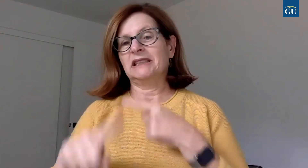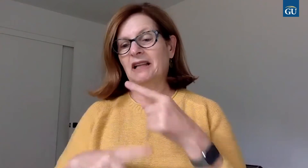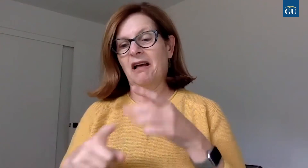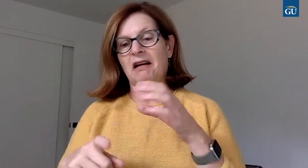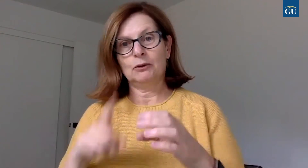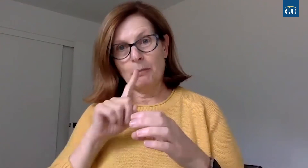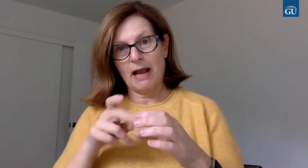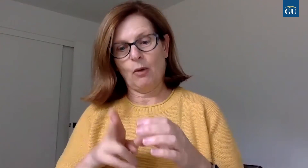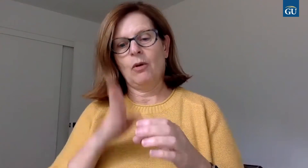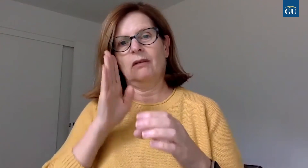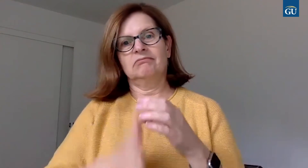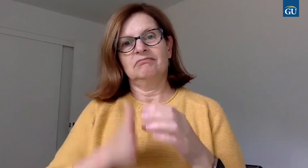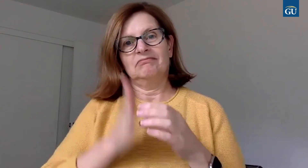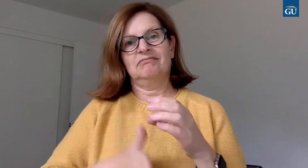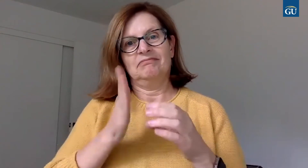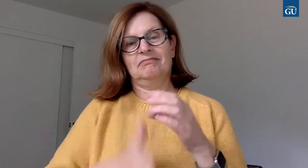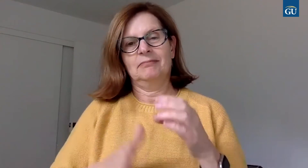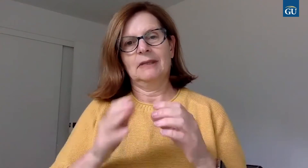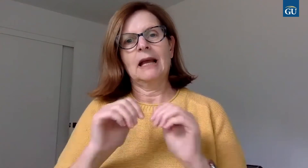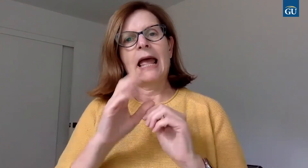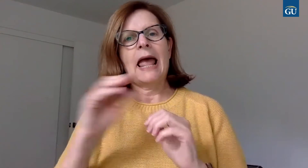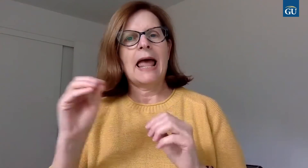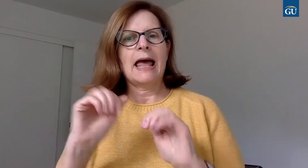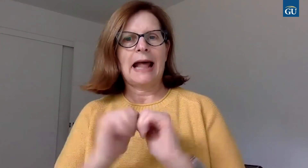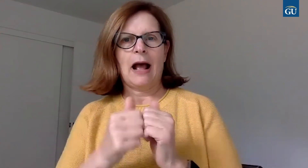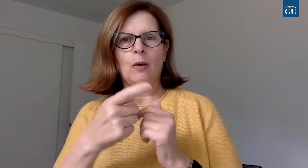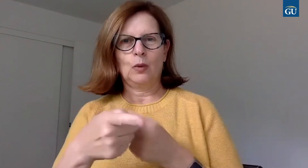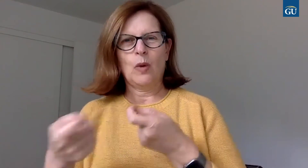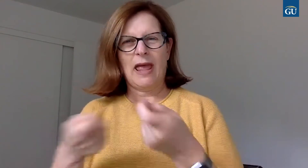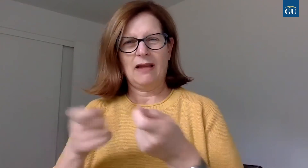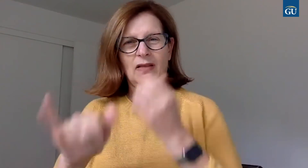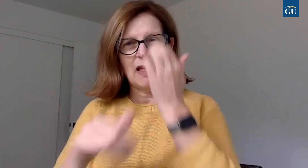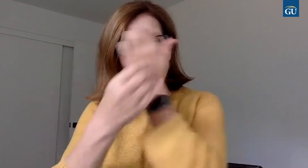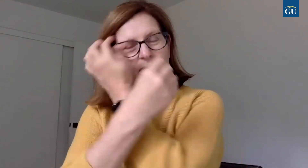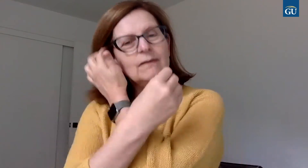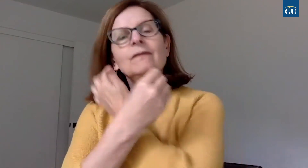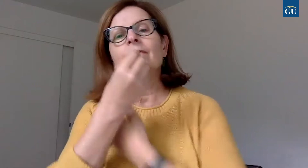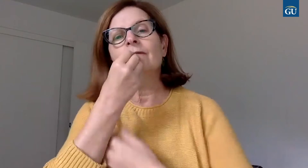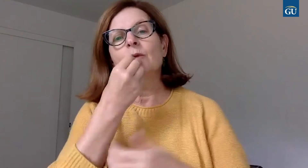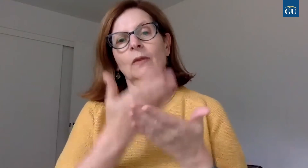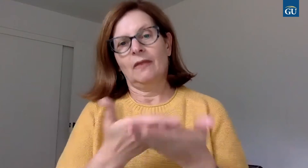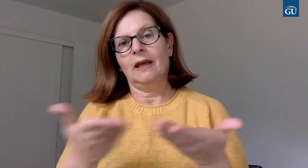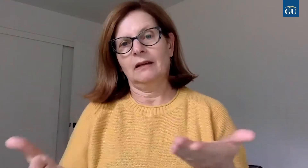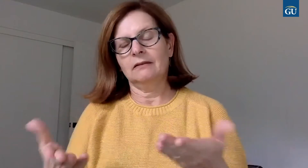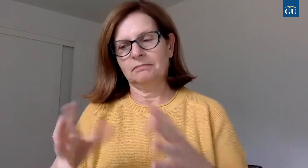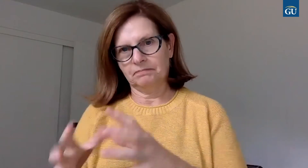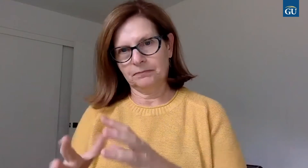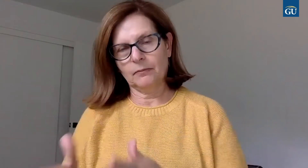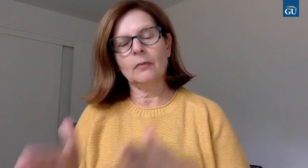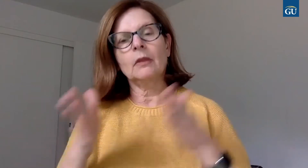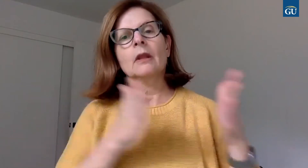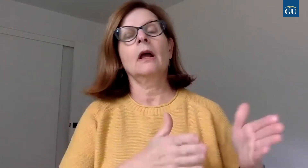as the sign for tomato. It's cutting the item. That's for food. But if you're talking about